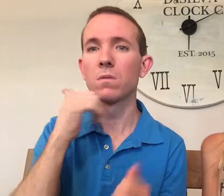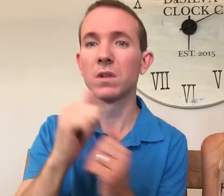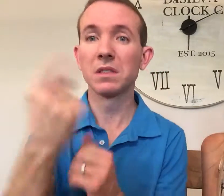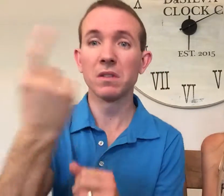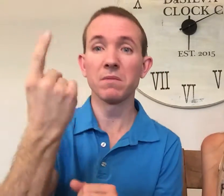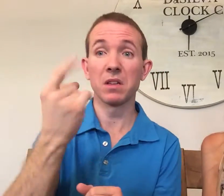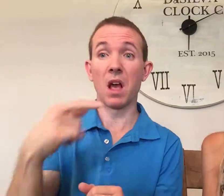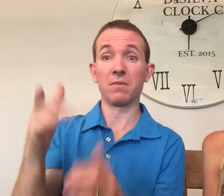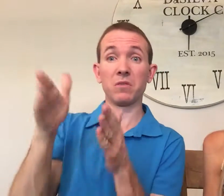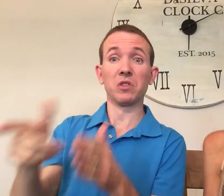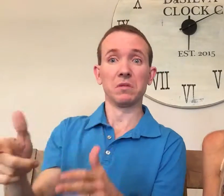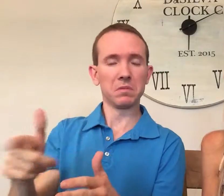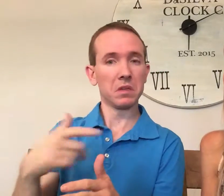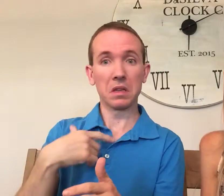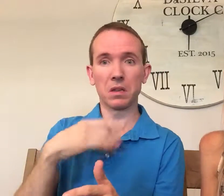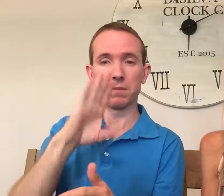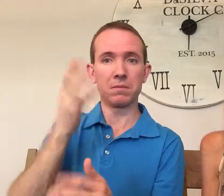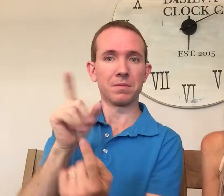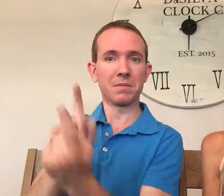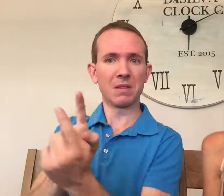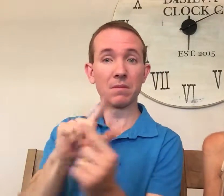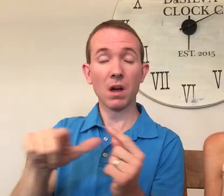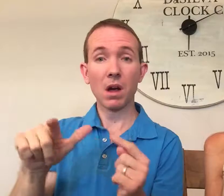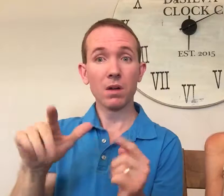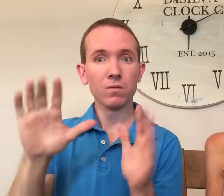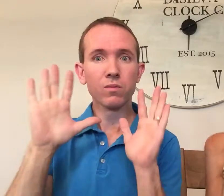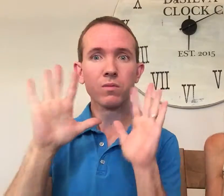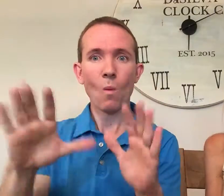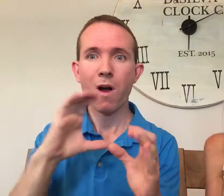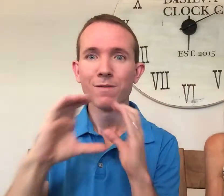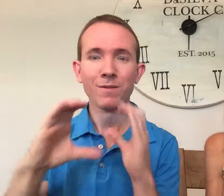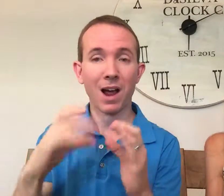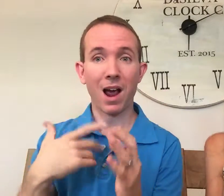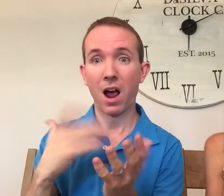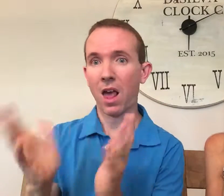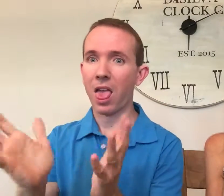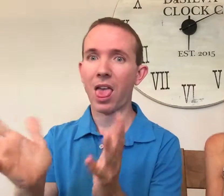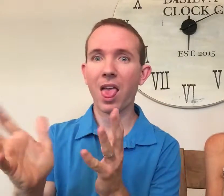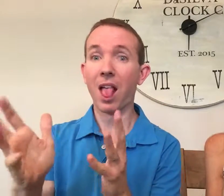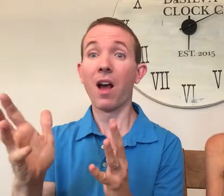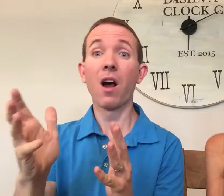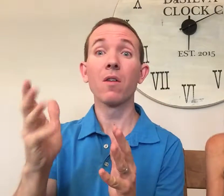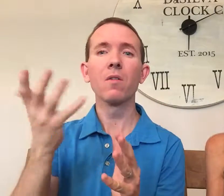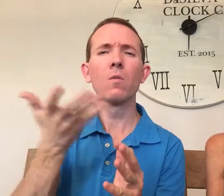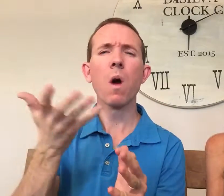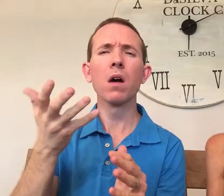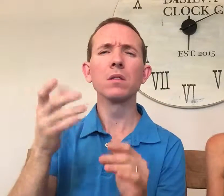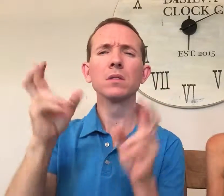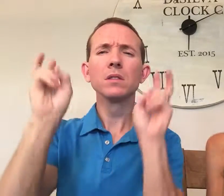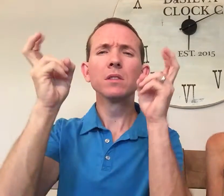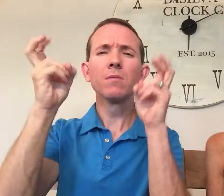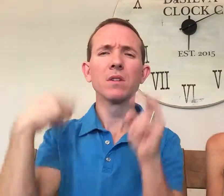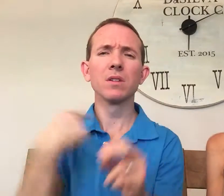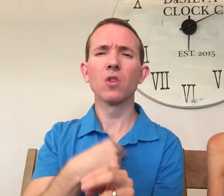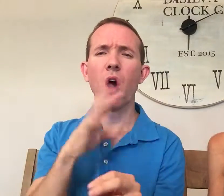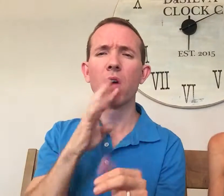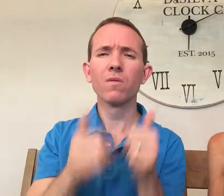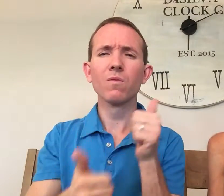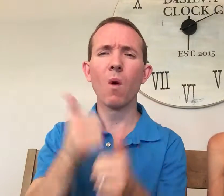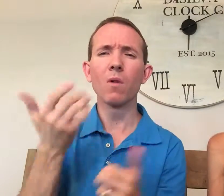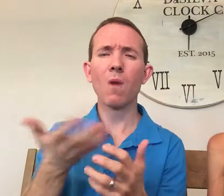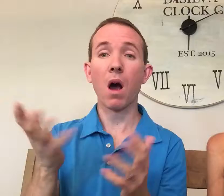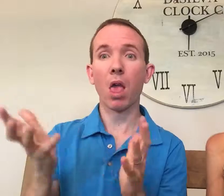So recently, I got off the phone with somebody, that person I have never met before, but it was such an amazing conversation.